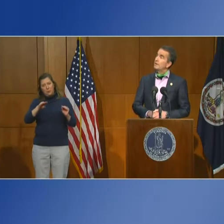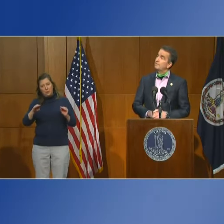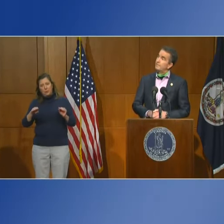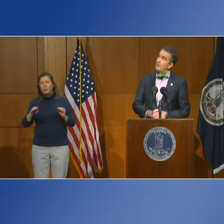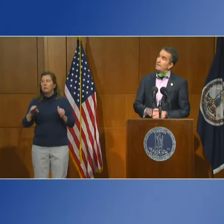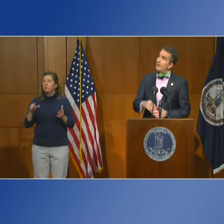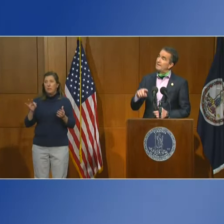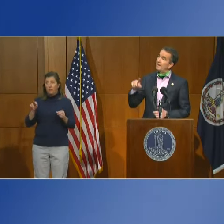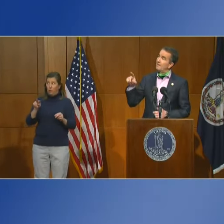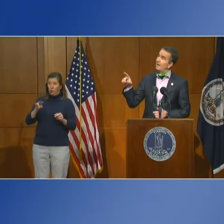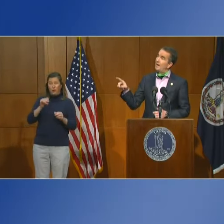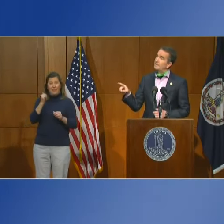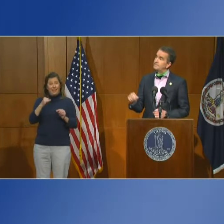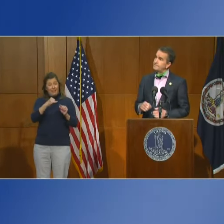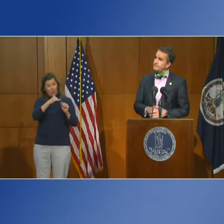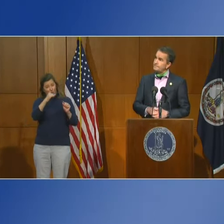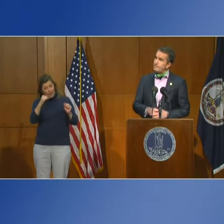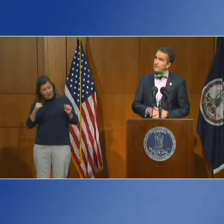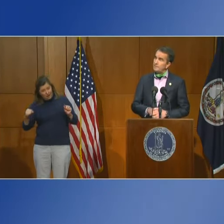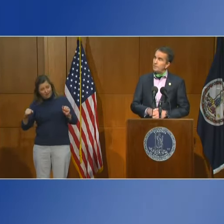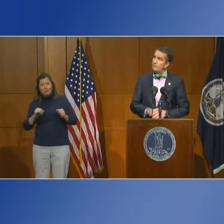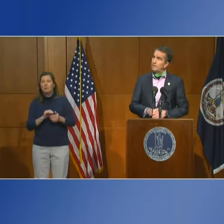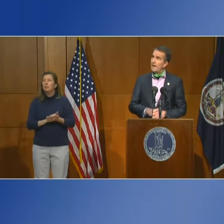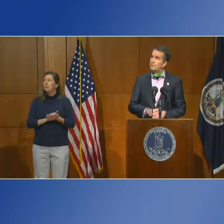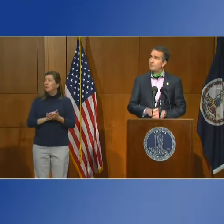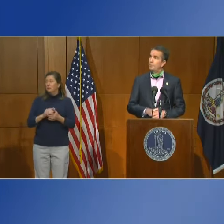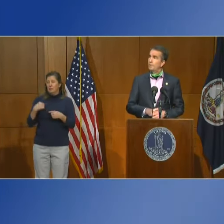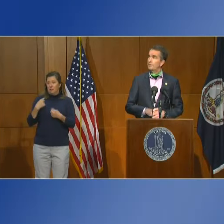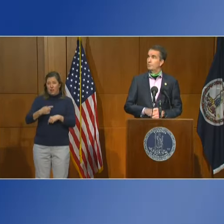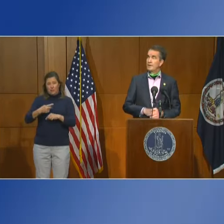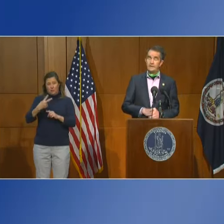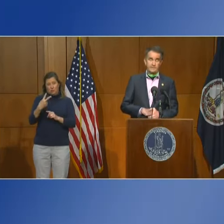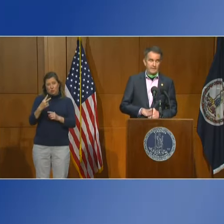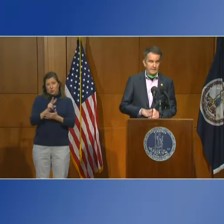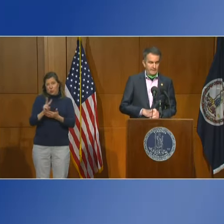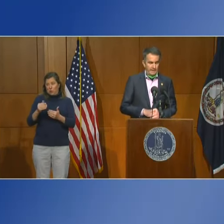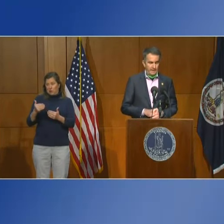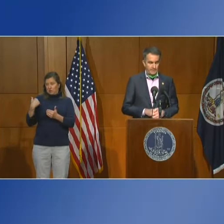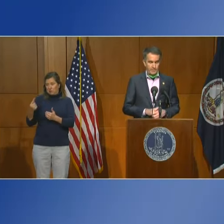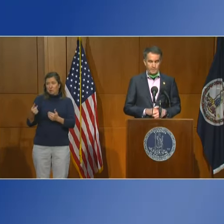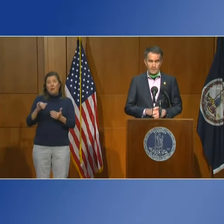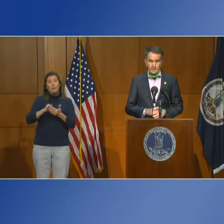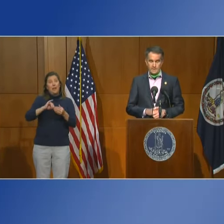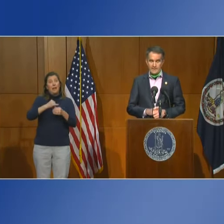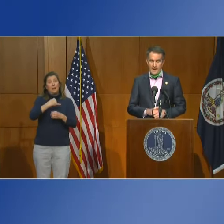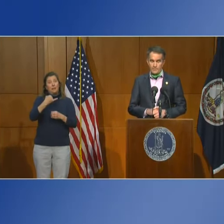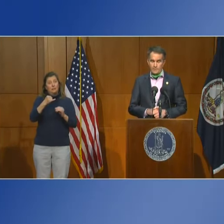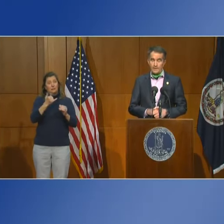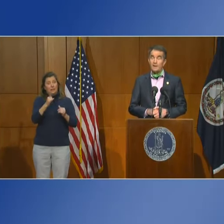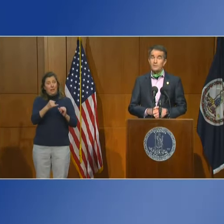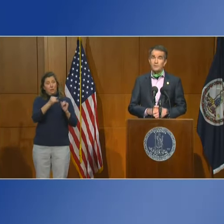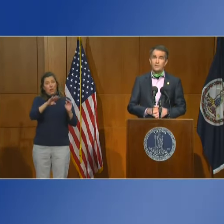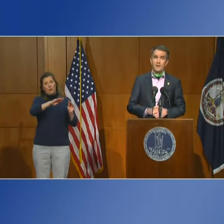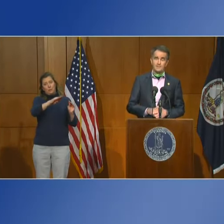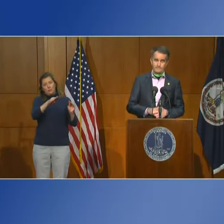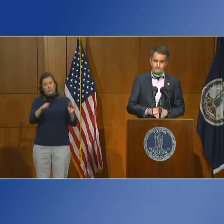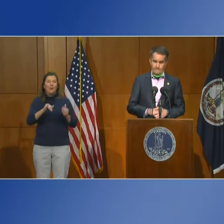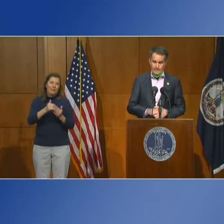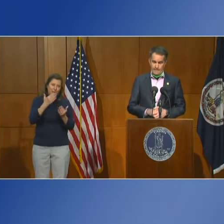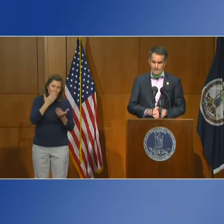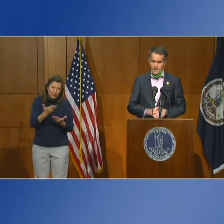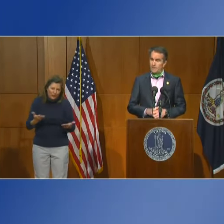Again, looking at that yellow line, see over the last 2+ weeks, that has been trending downward, and that's a good